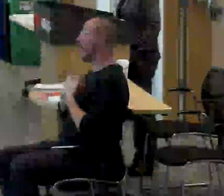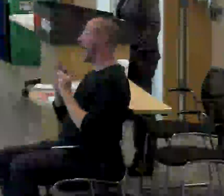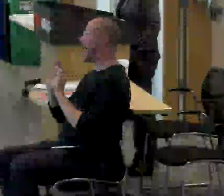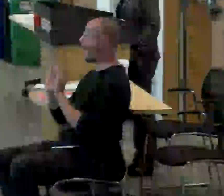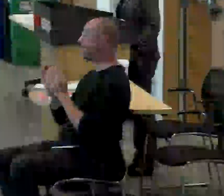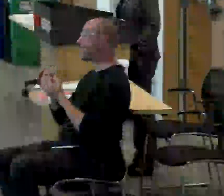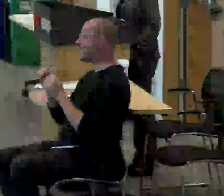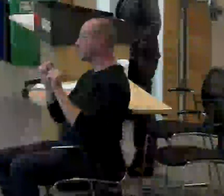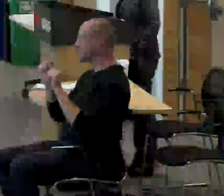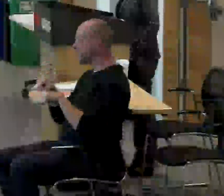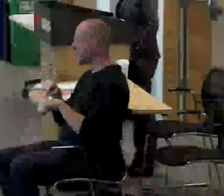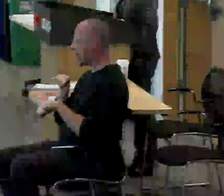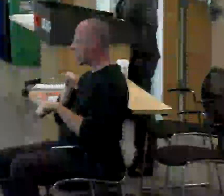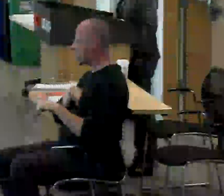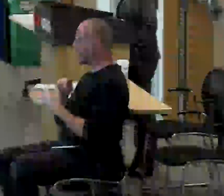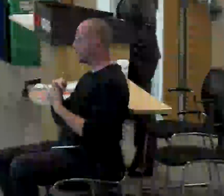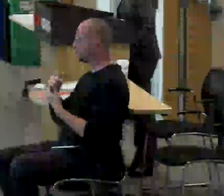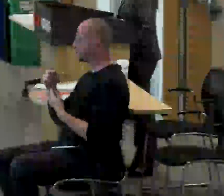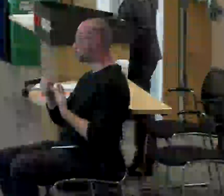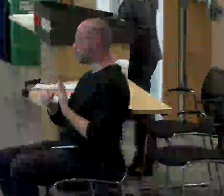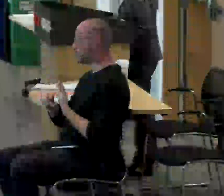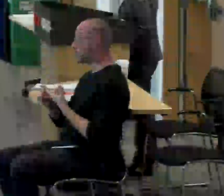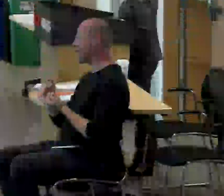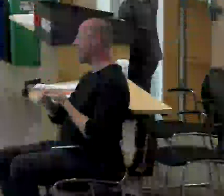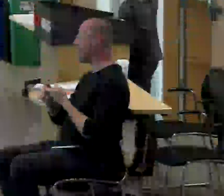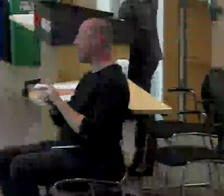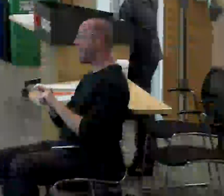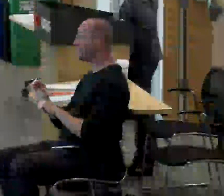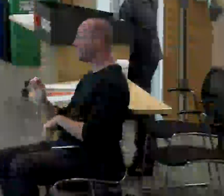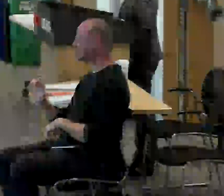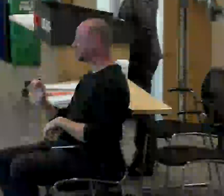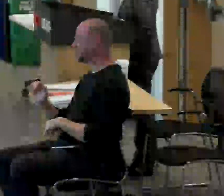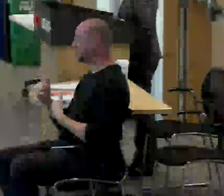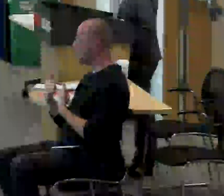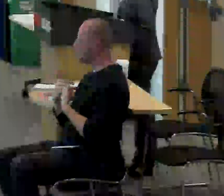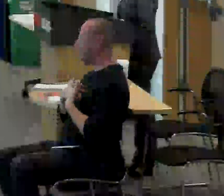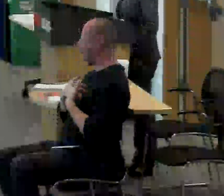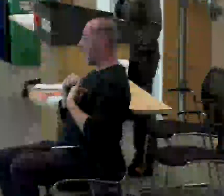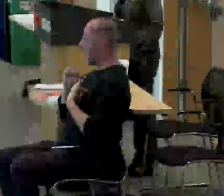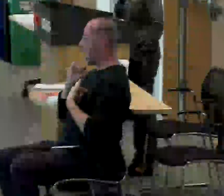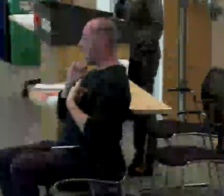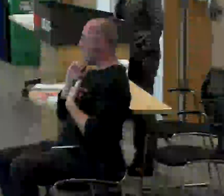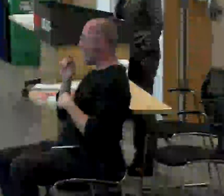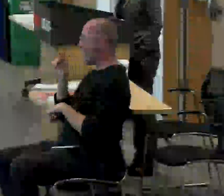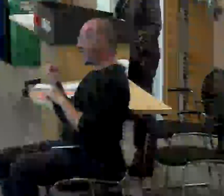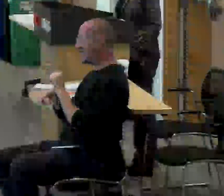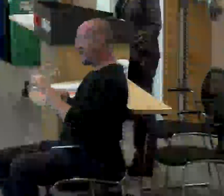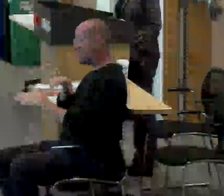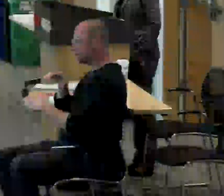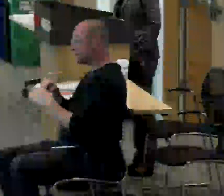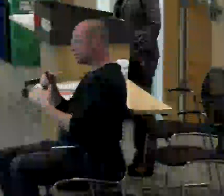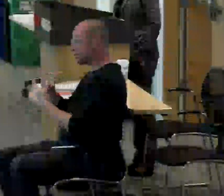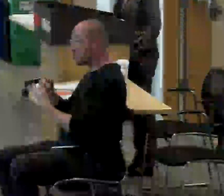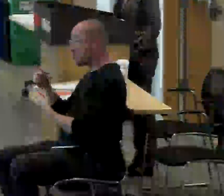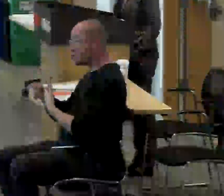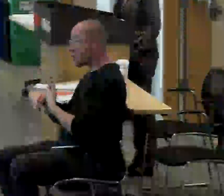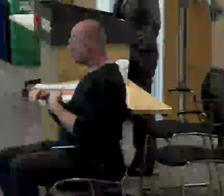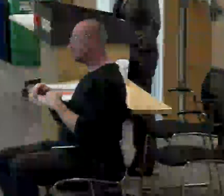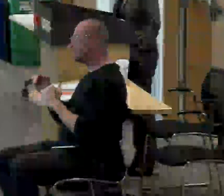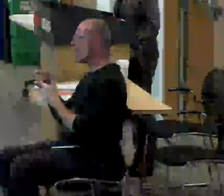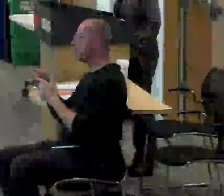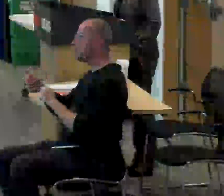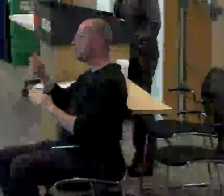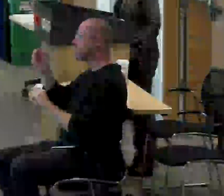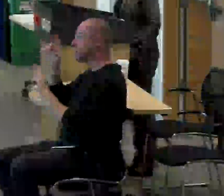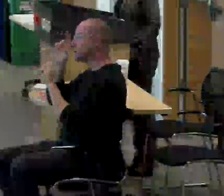program. I have friends, and while I myself am not eligible, this has been the greatest honor of my life and career so far.